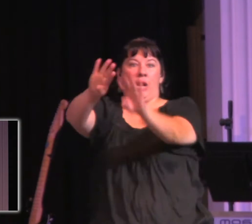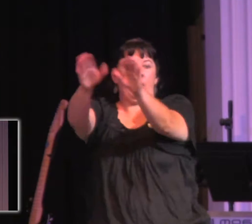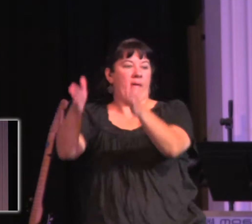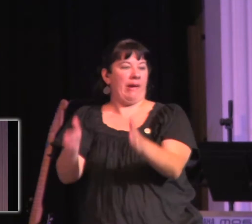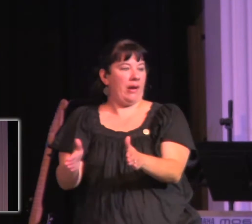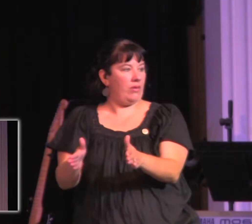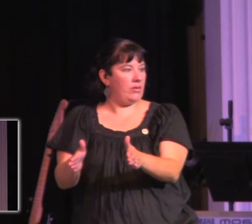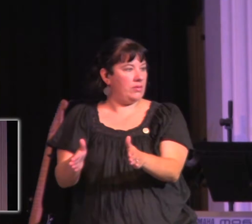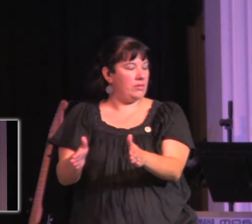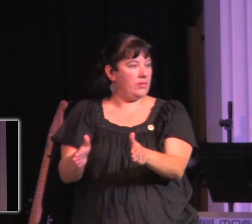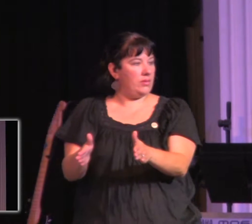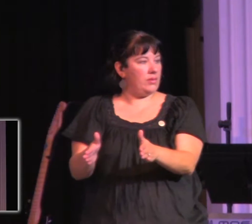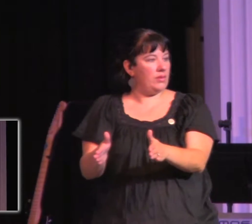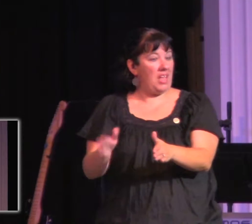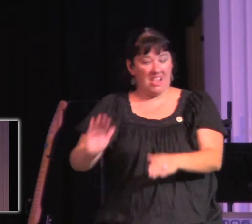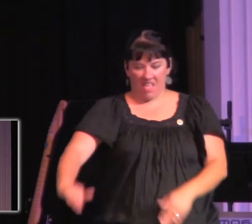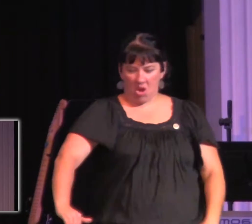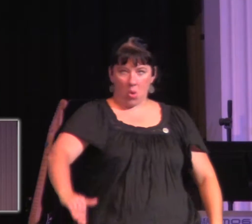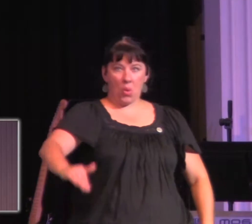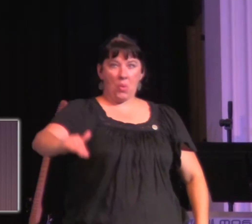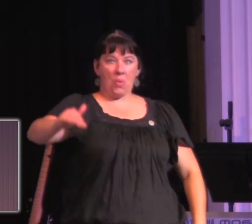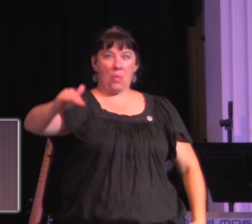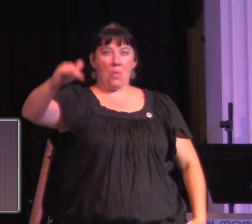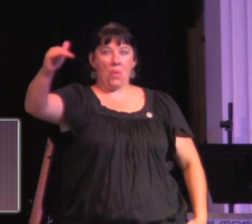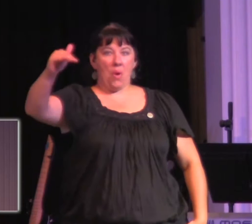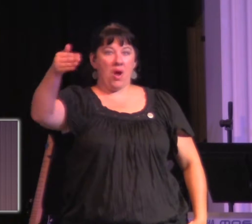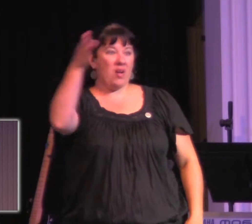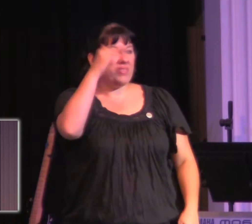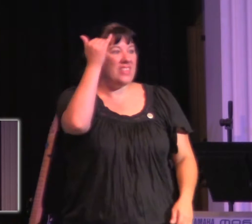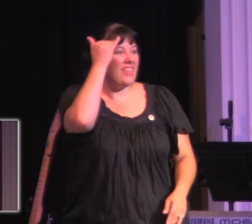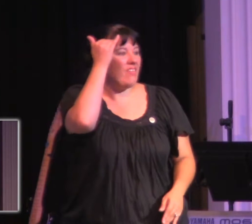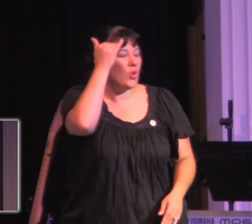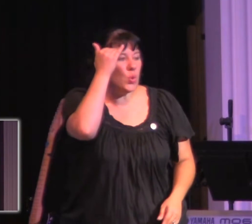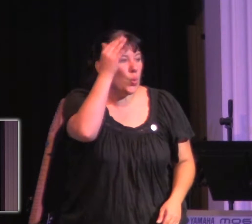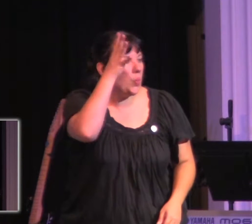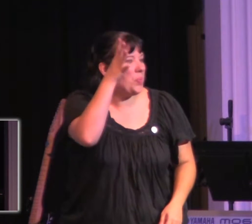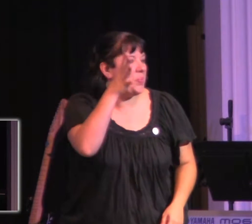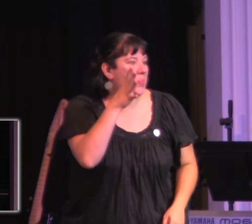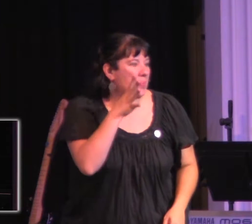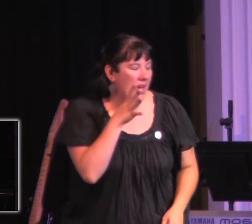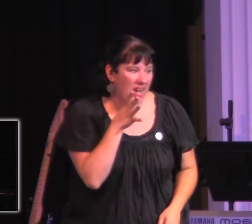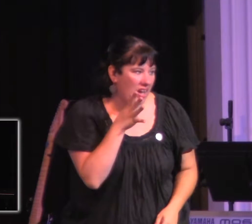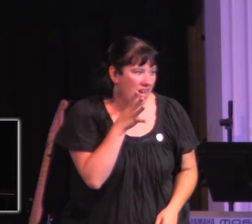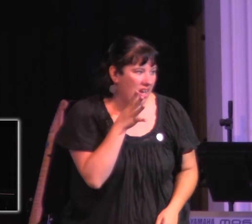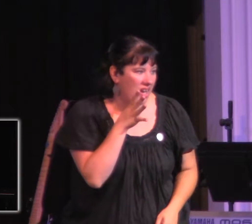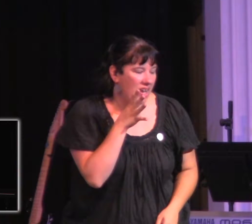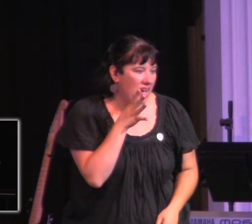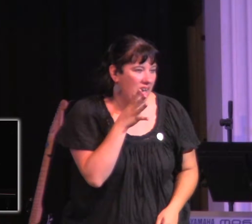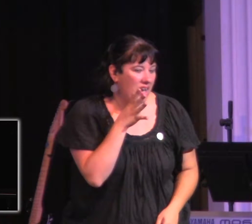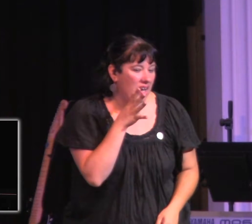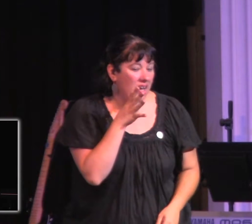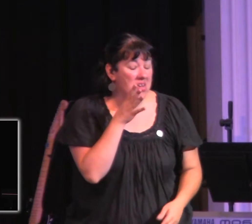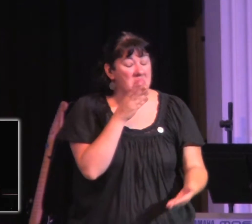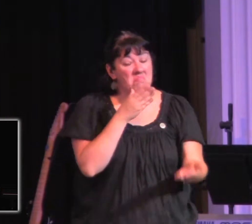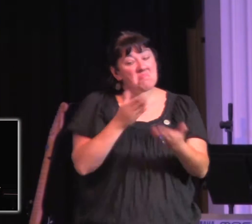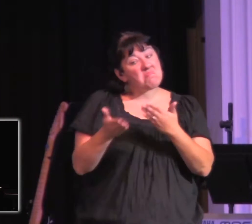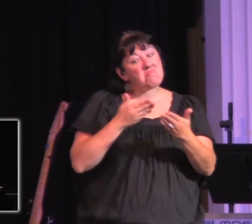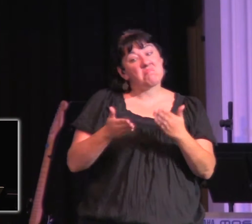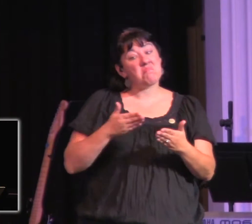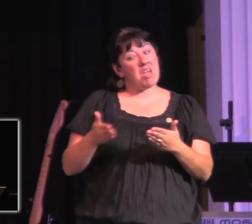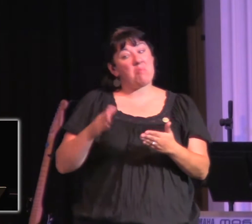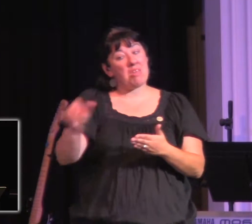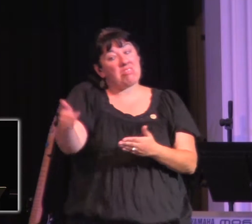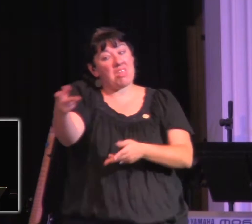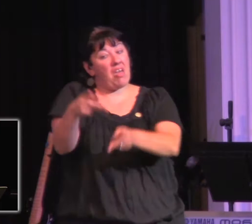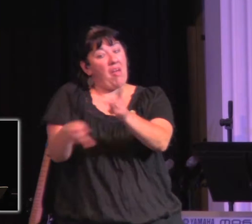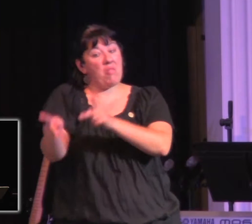daddy, no mother, and they're left to be cared for by people that maybe or maybe don't care about